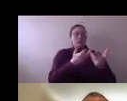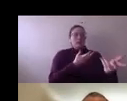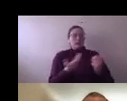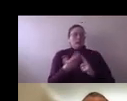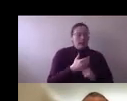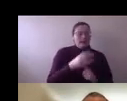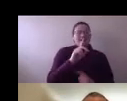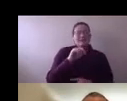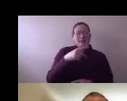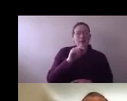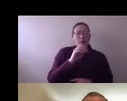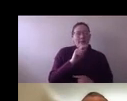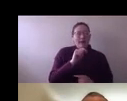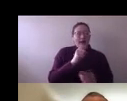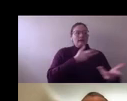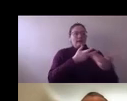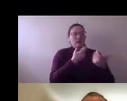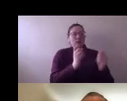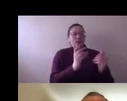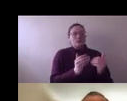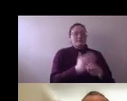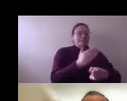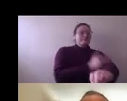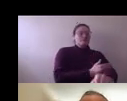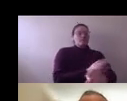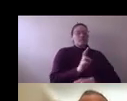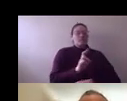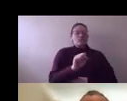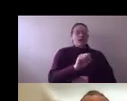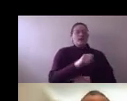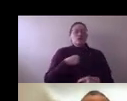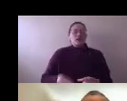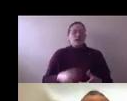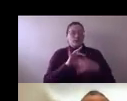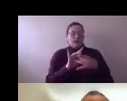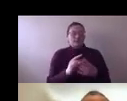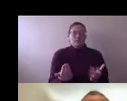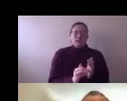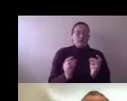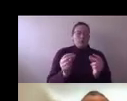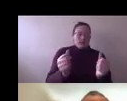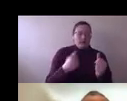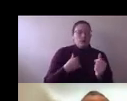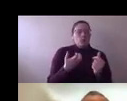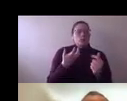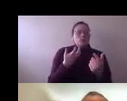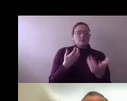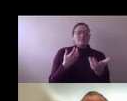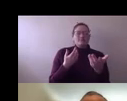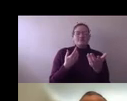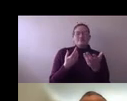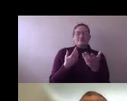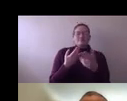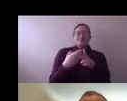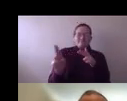in improving US-China relations. Again, very quickly, I want to just say a few words about the